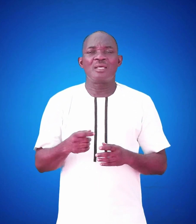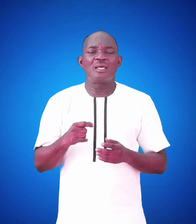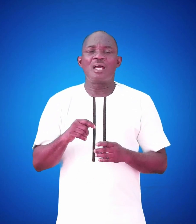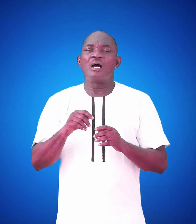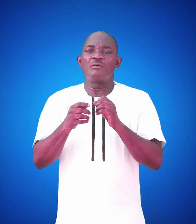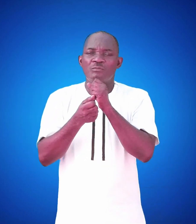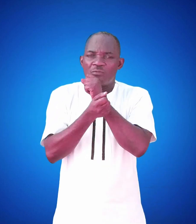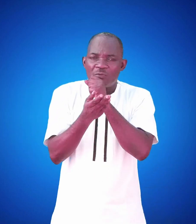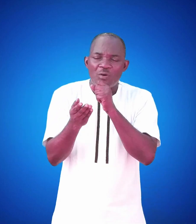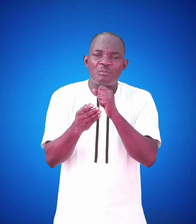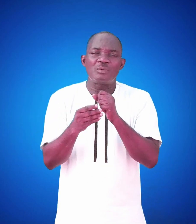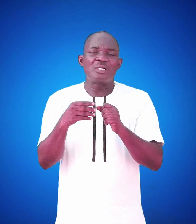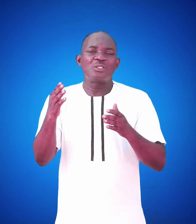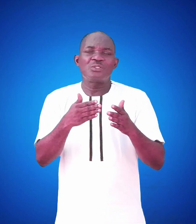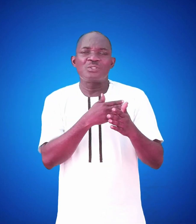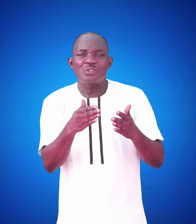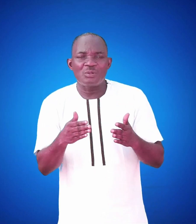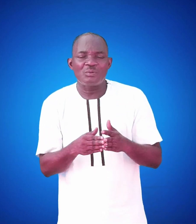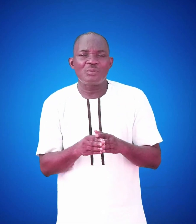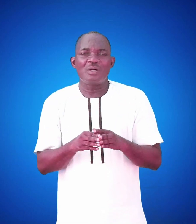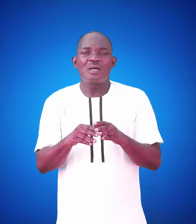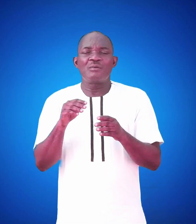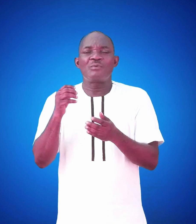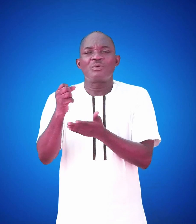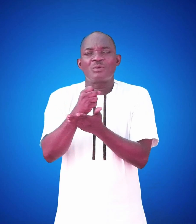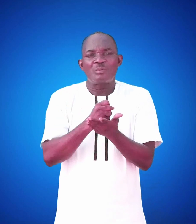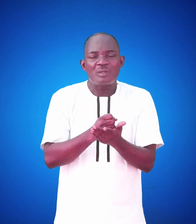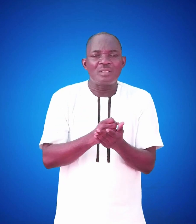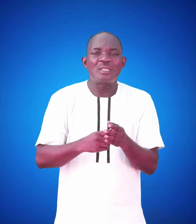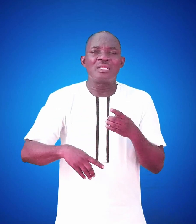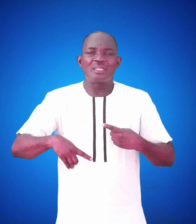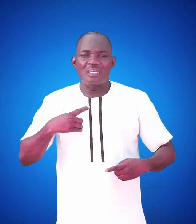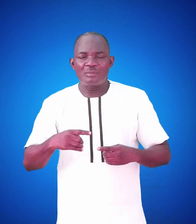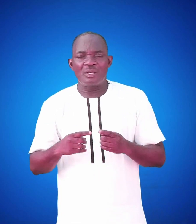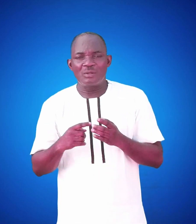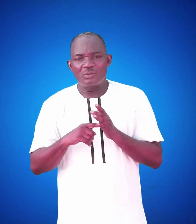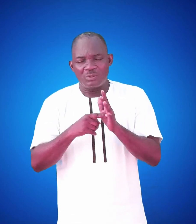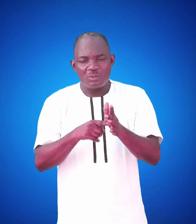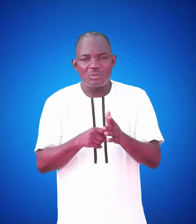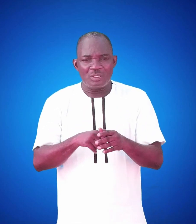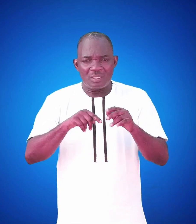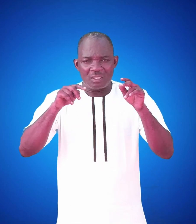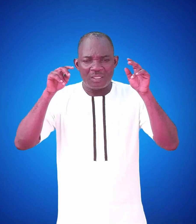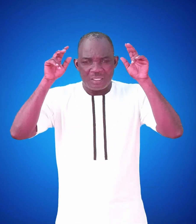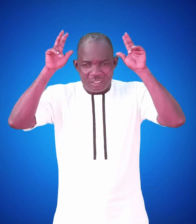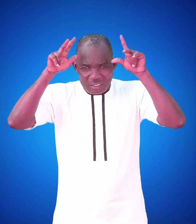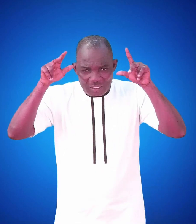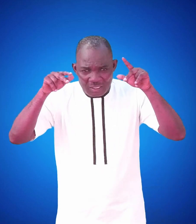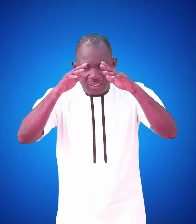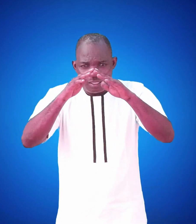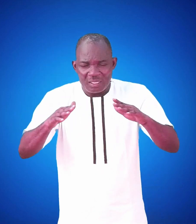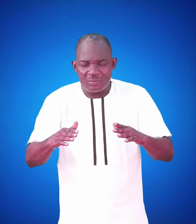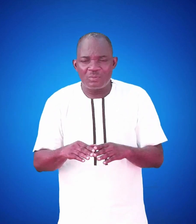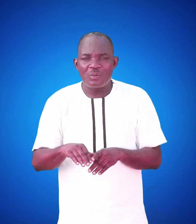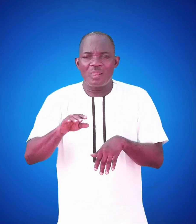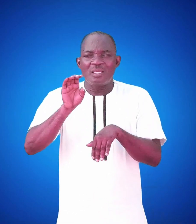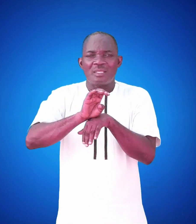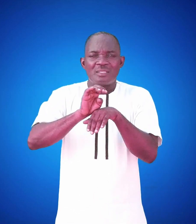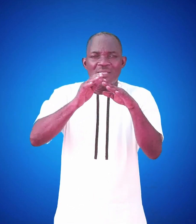airing of jingles and documentaries, mosque,